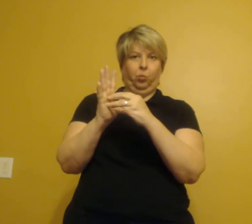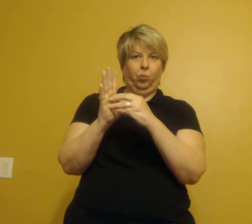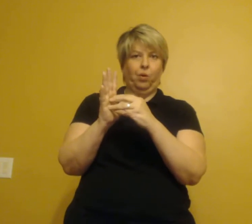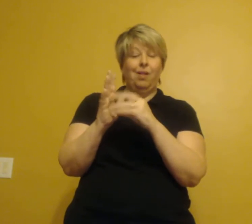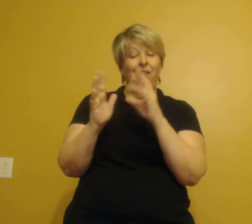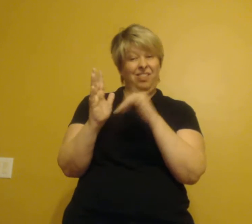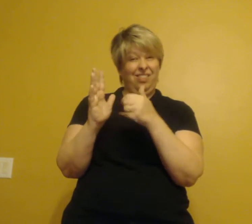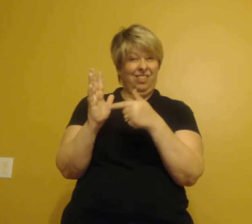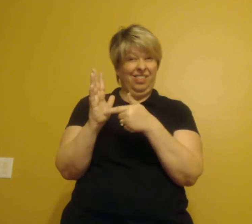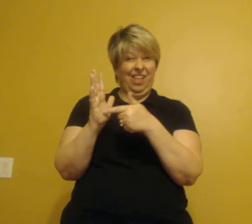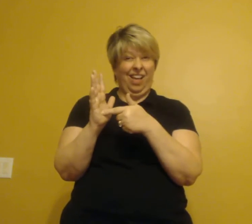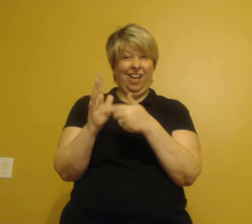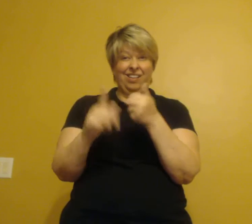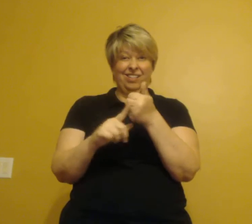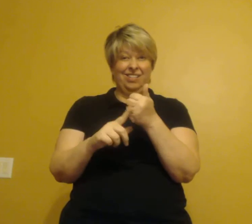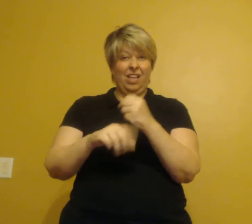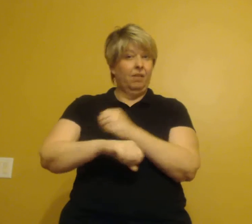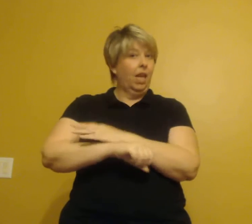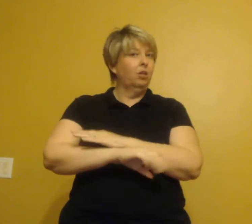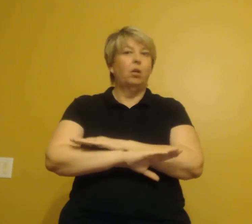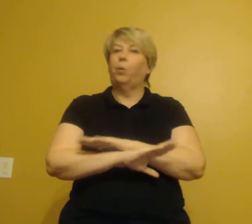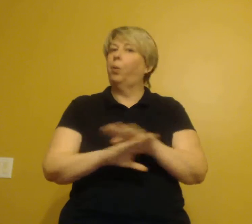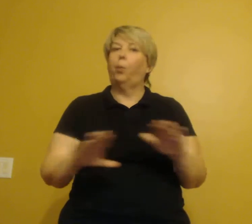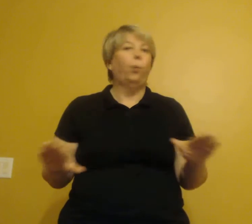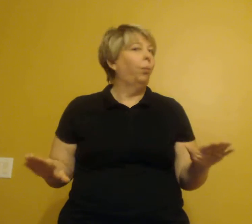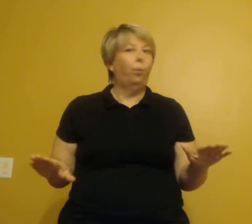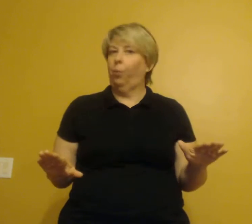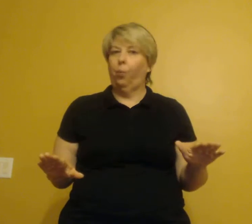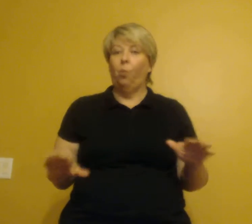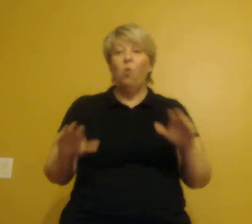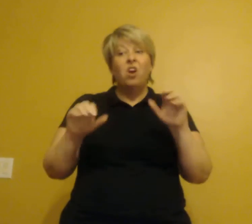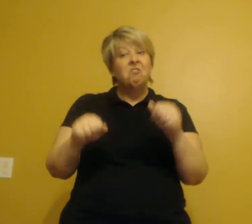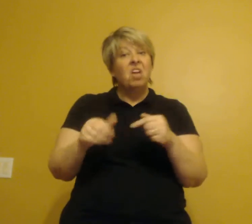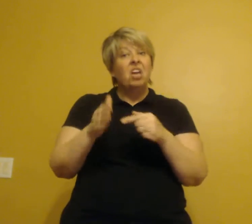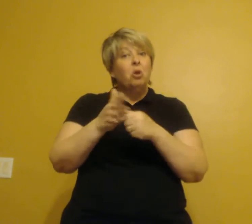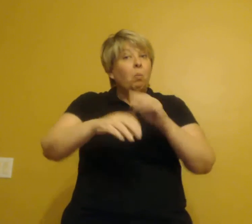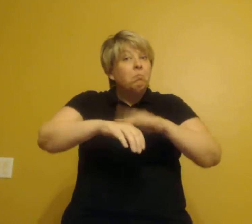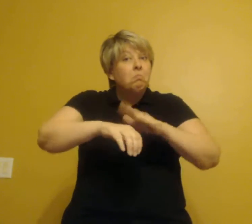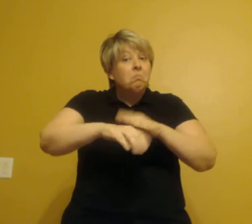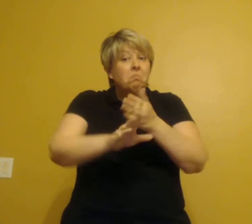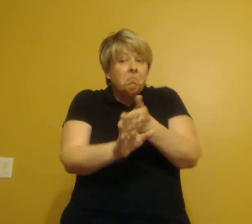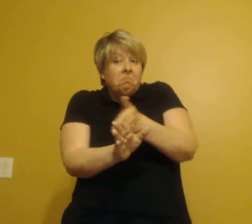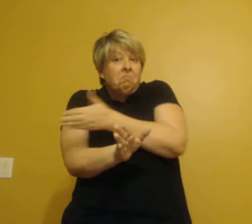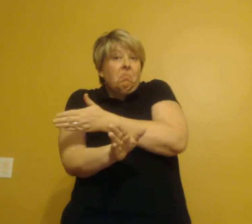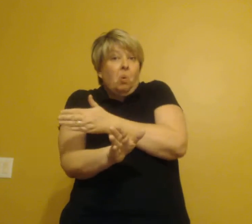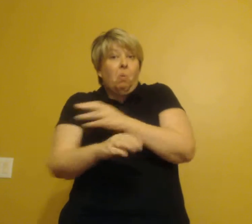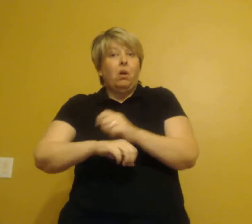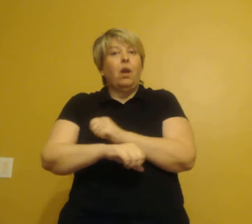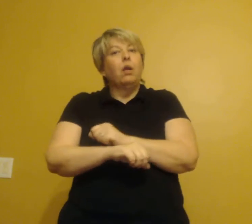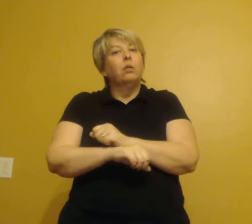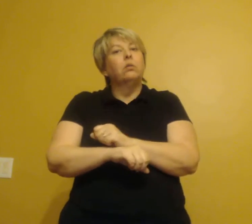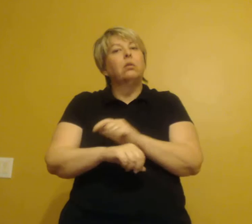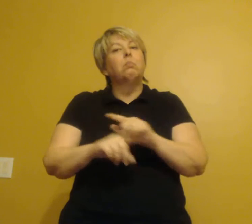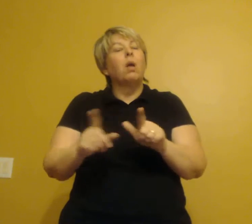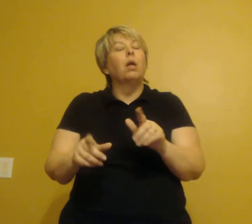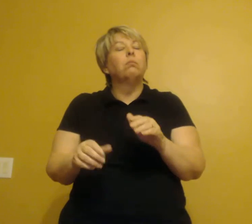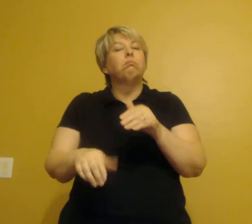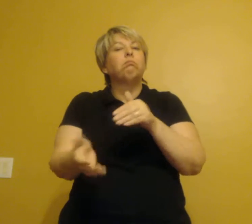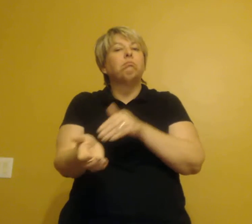themselves are not a cancerous growth. They can be a precancerous condition. At that time, the doctor will remove them. There is no